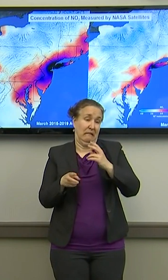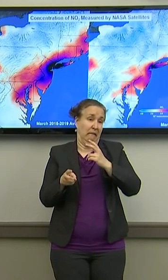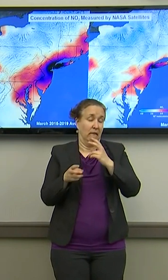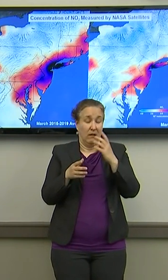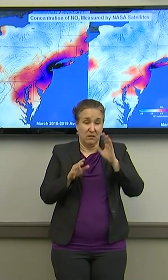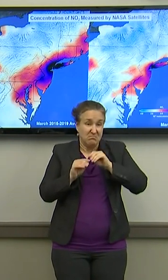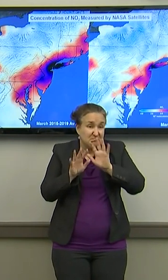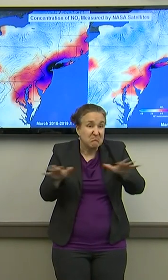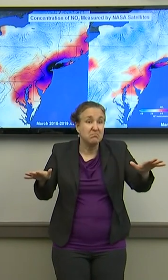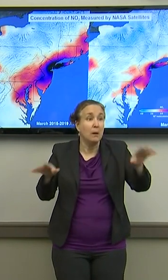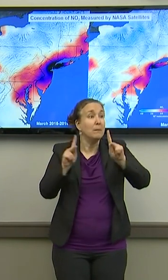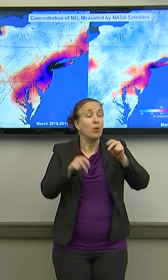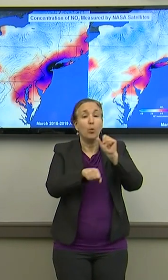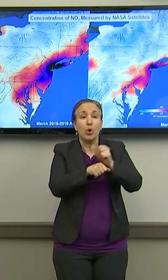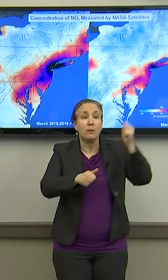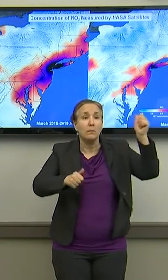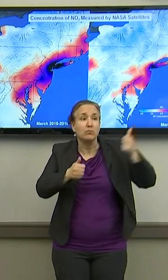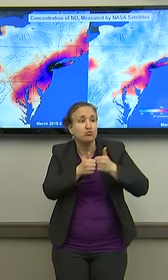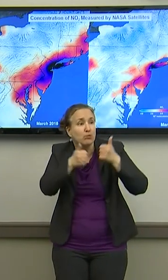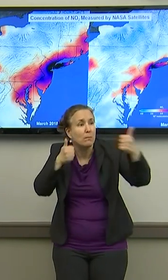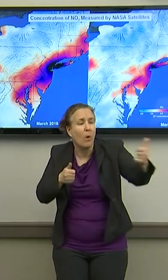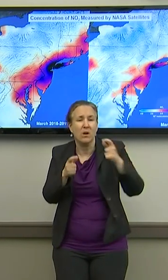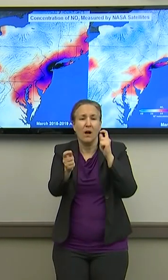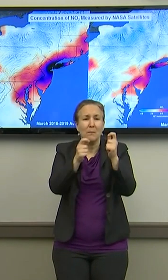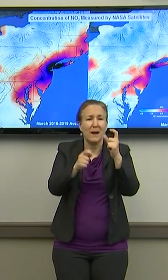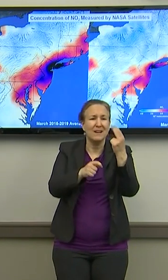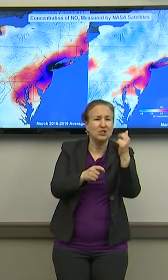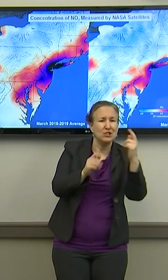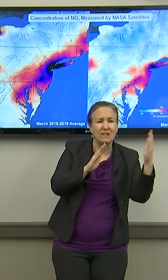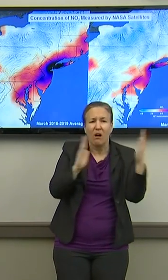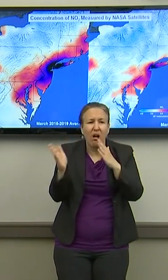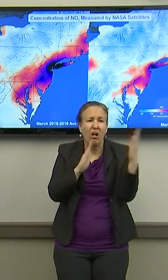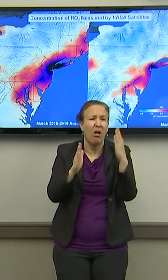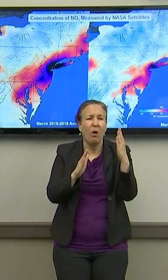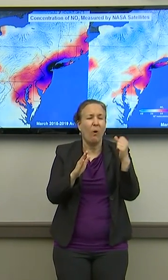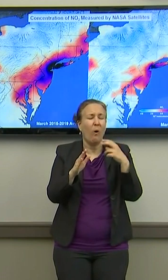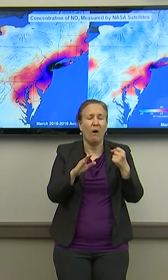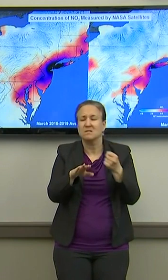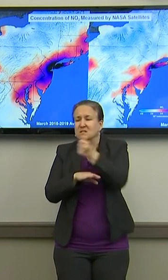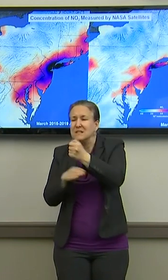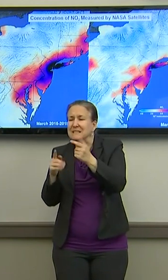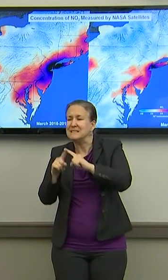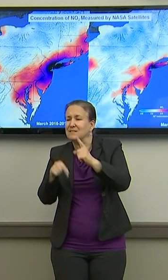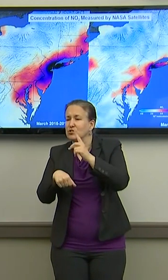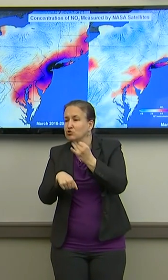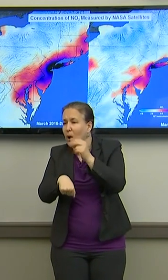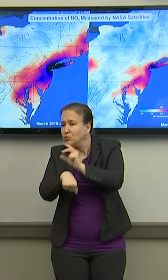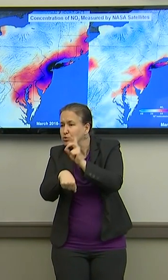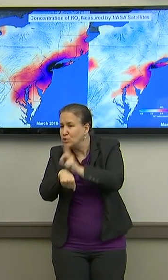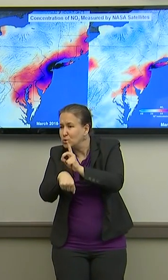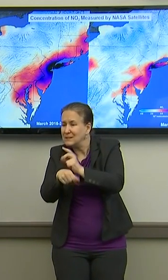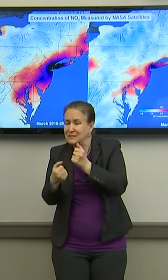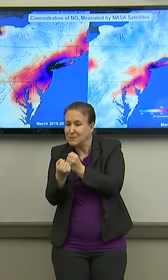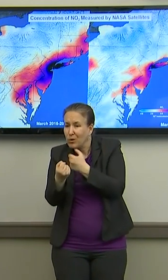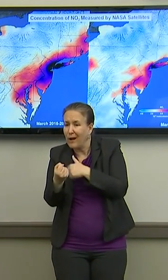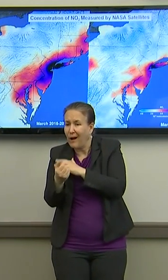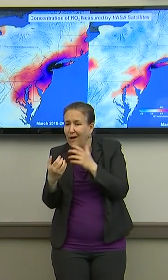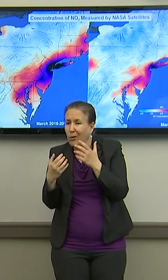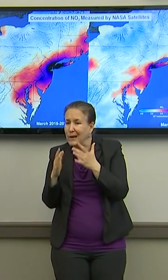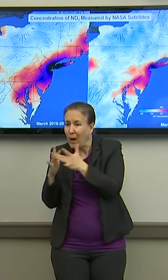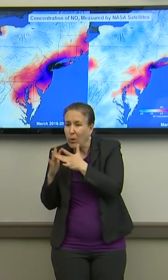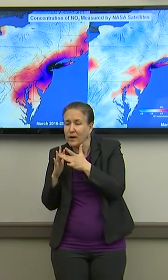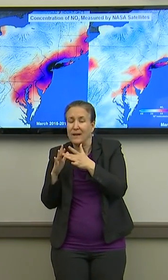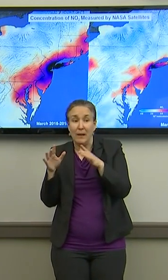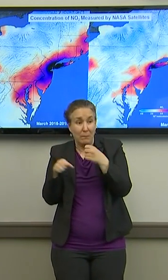who are working remotely on modified shifts or have been reassigned to help support our regional healthcare network and to make sure we can continue to